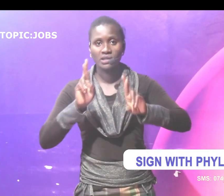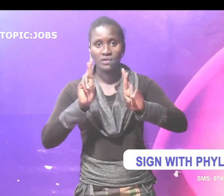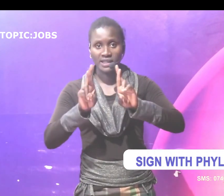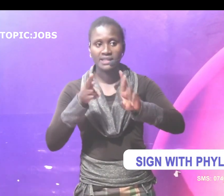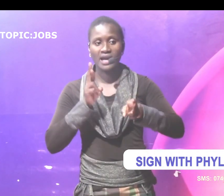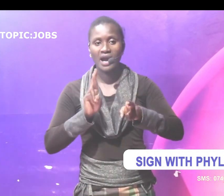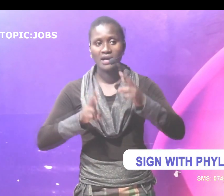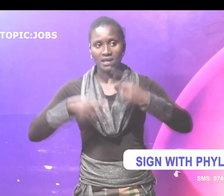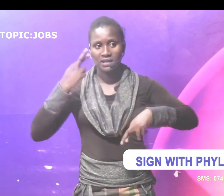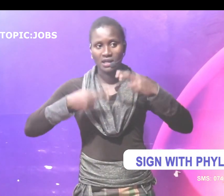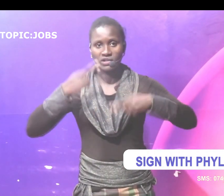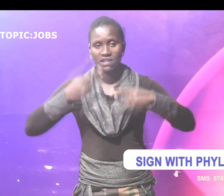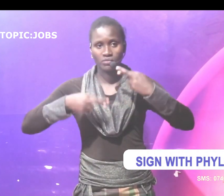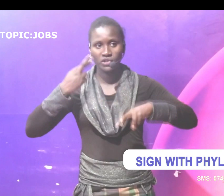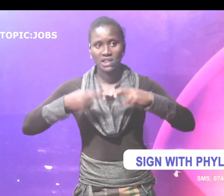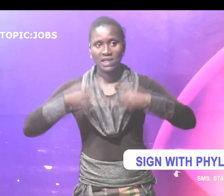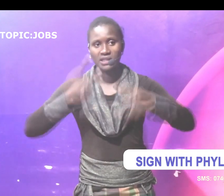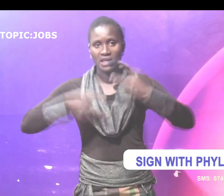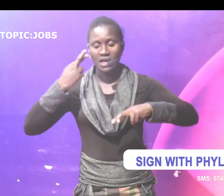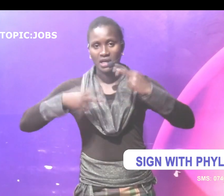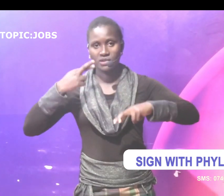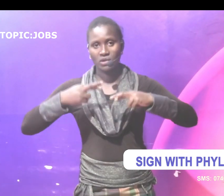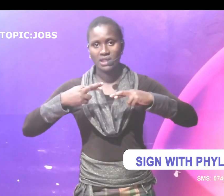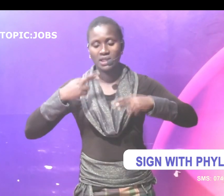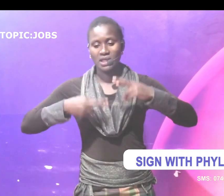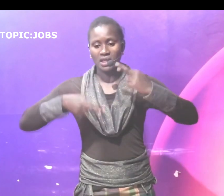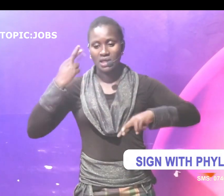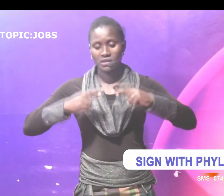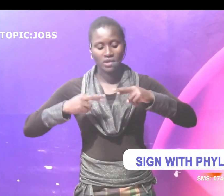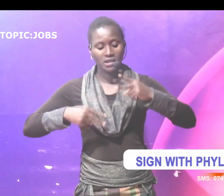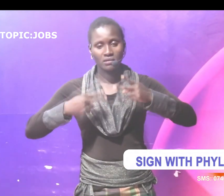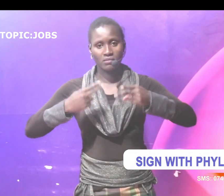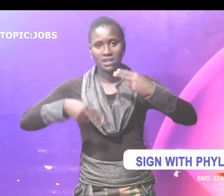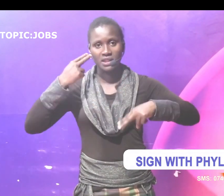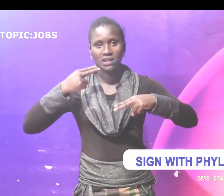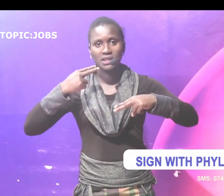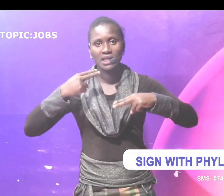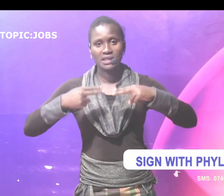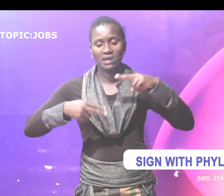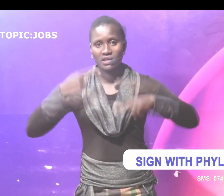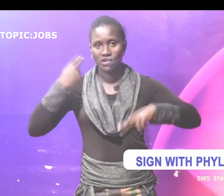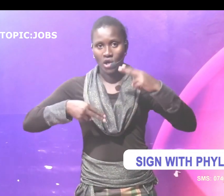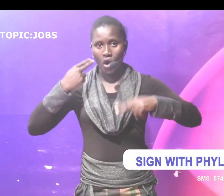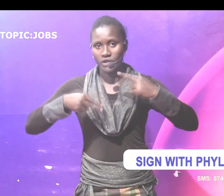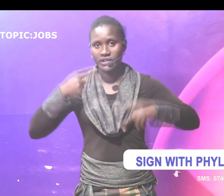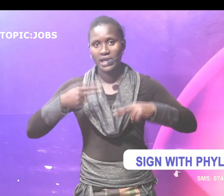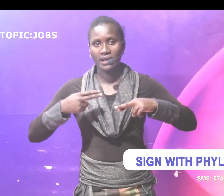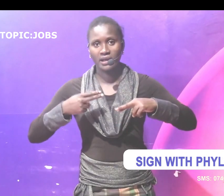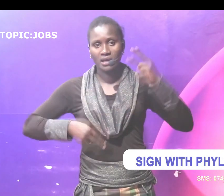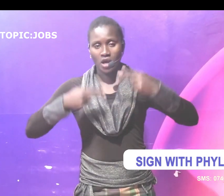letter R, and then we just push it like this, restaurant, restaurant. But this is letter H, hotel,